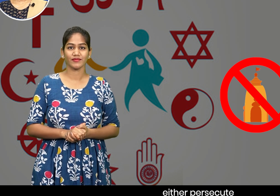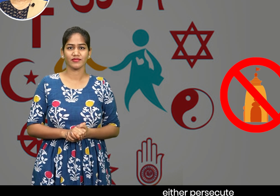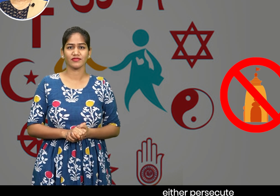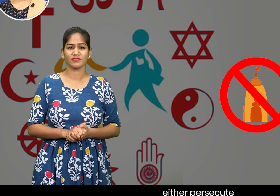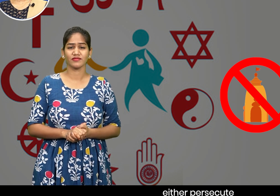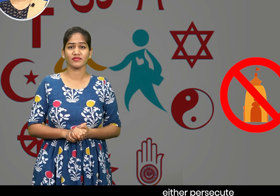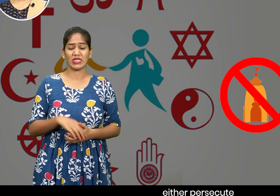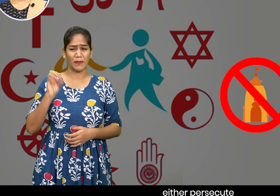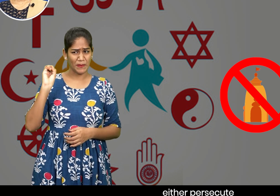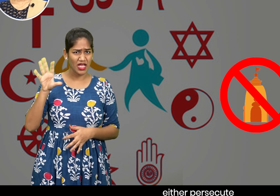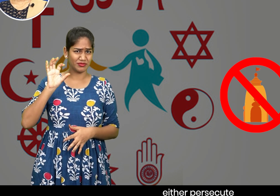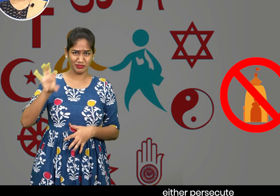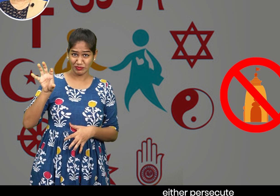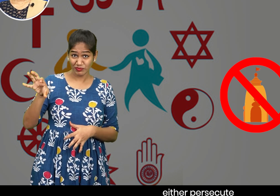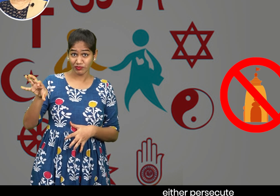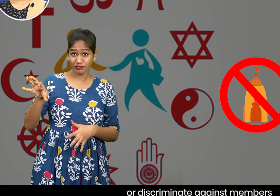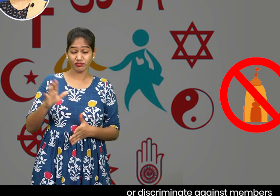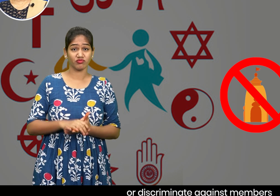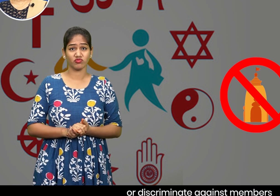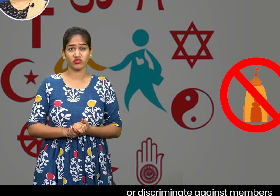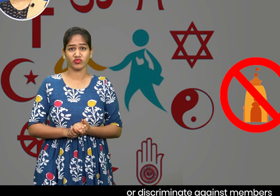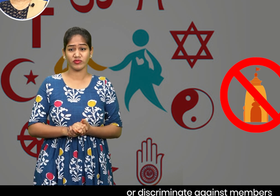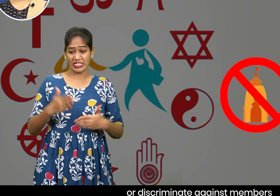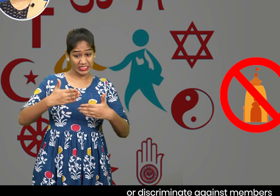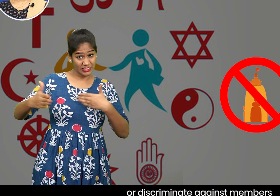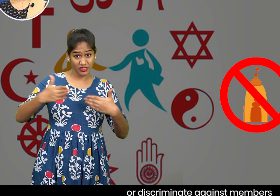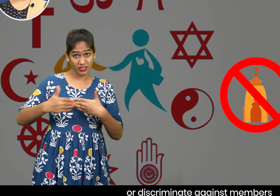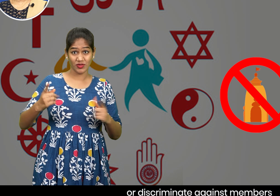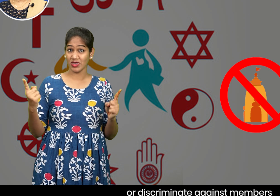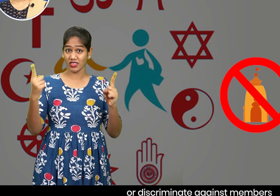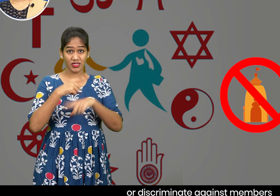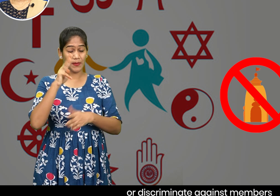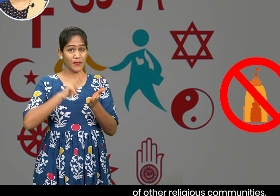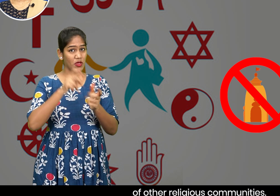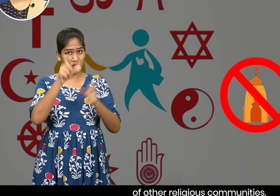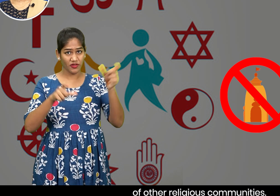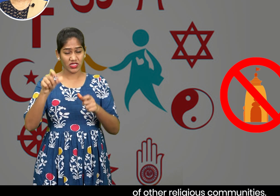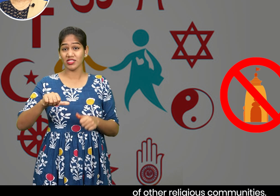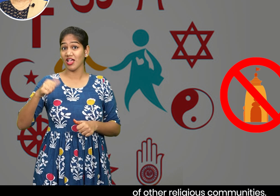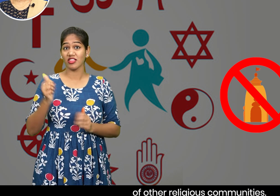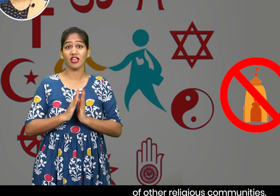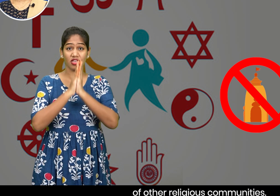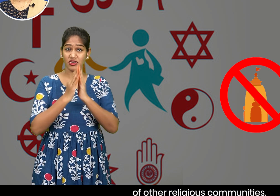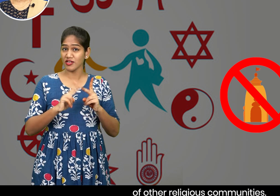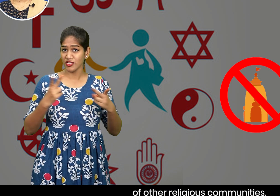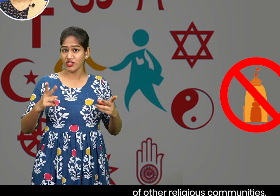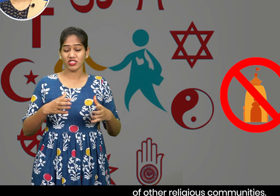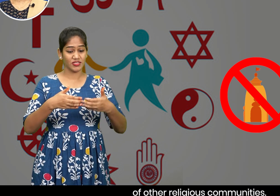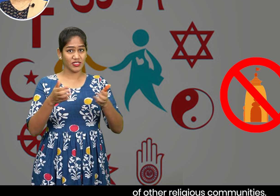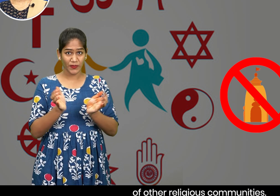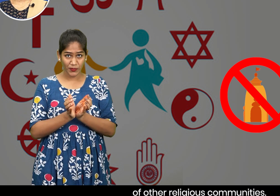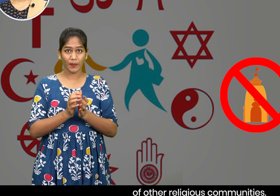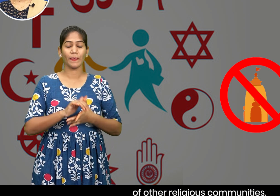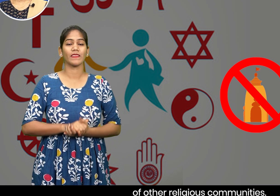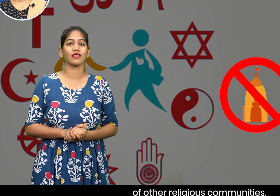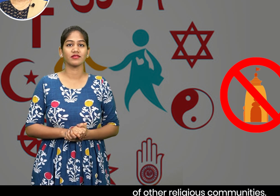either persecute or discriminate against members of other religious communities.